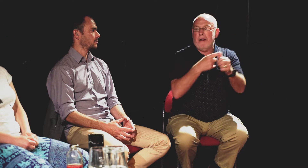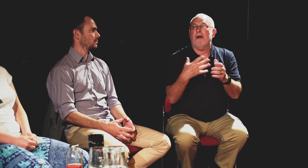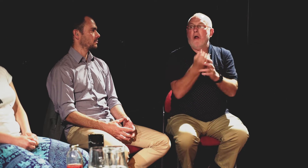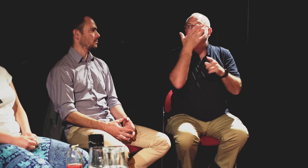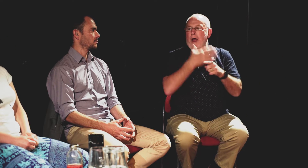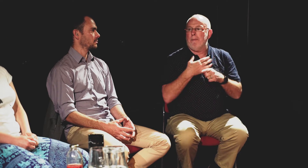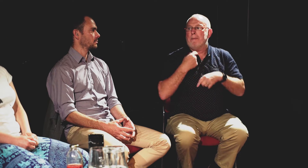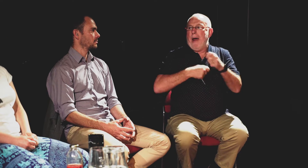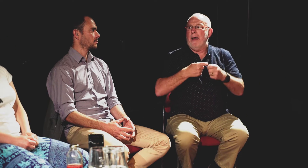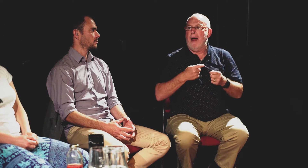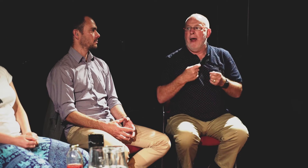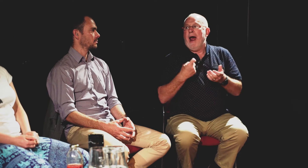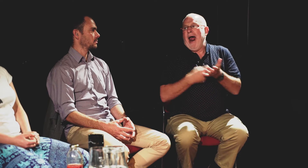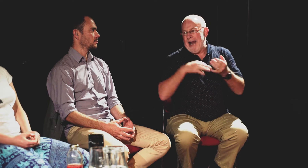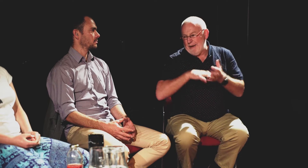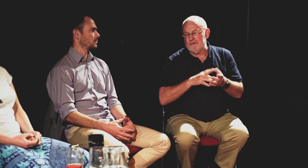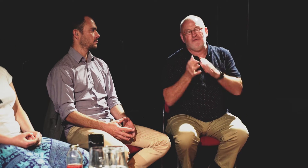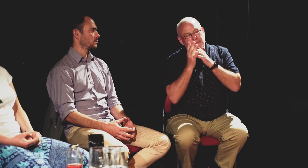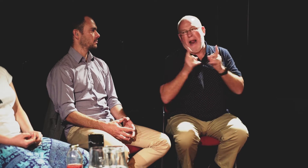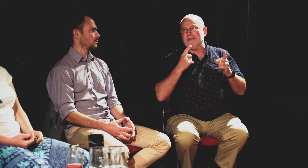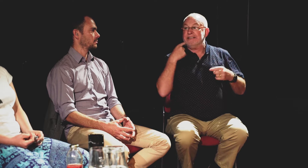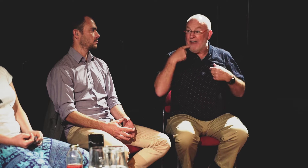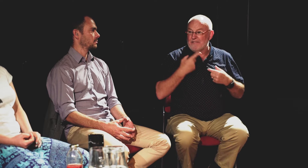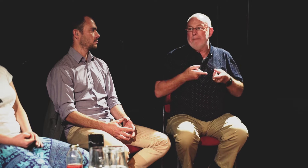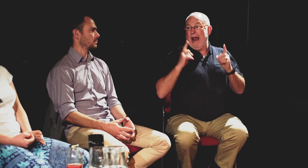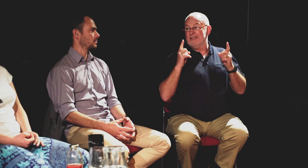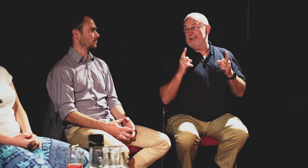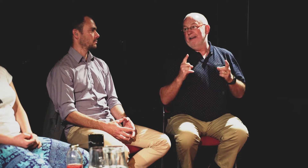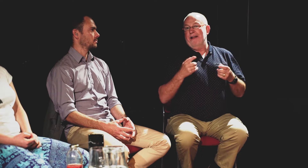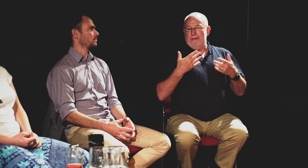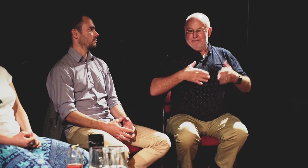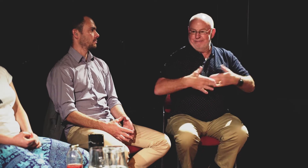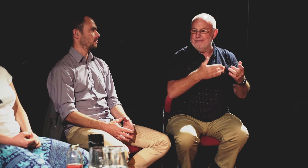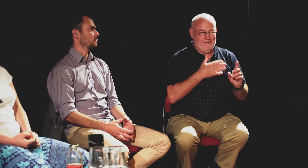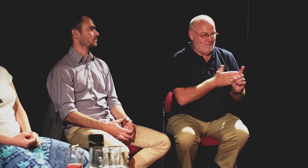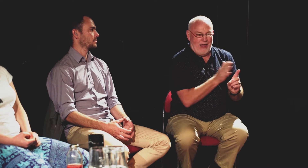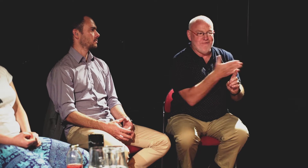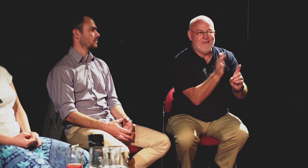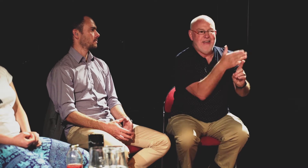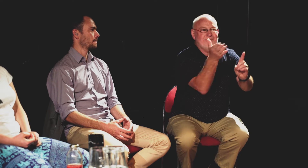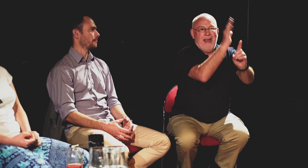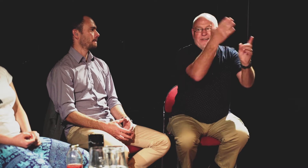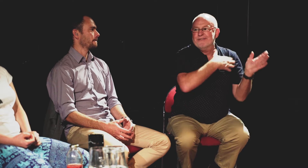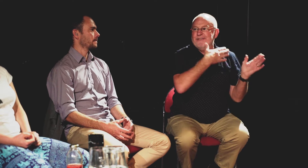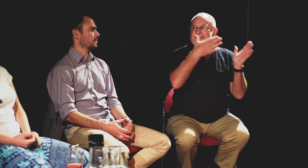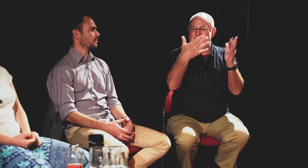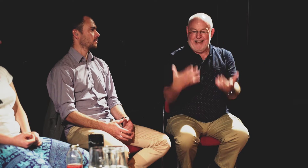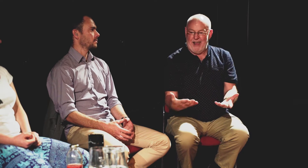from Wellington, and then I became a residential manager, a residential social worker at the village, and then I found a strategy through